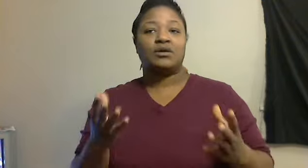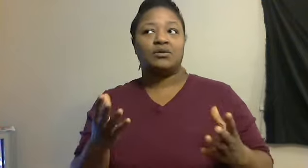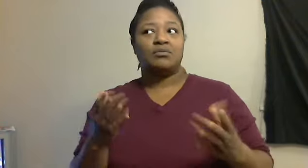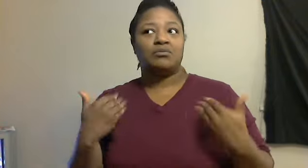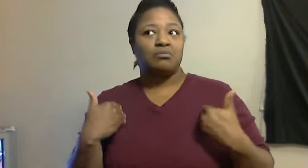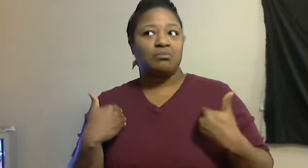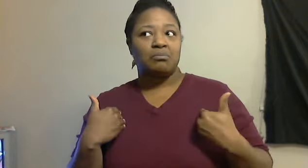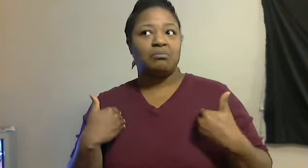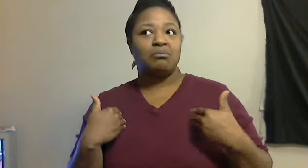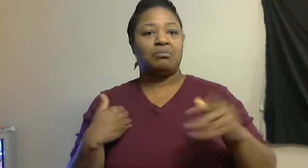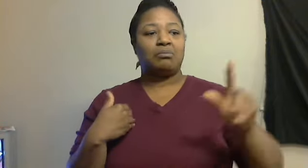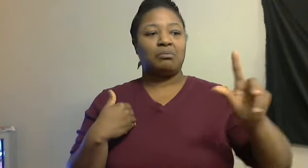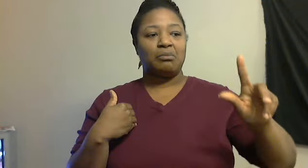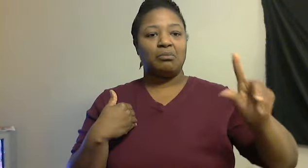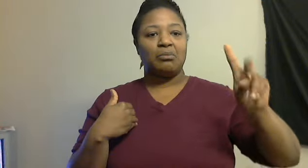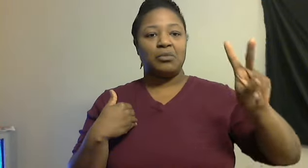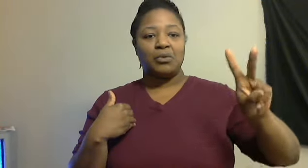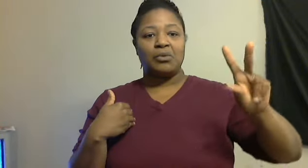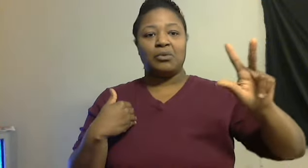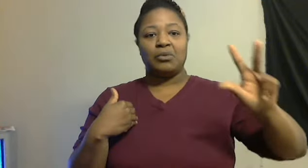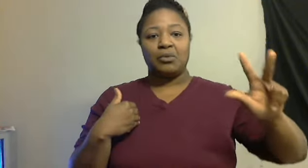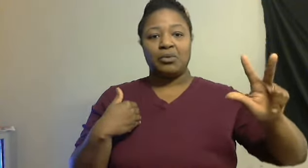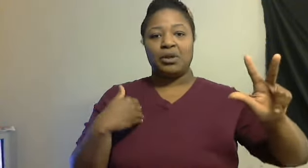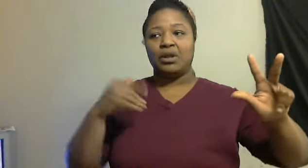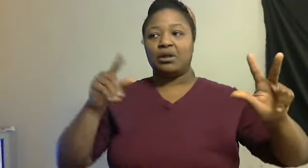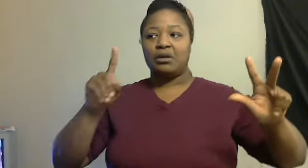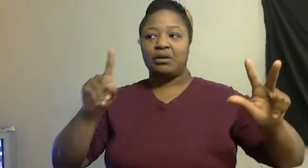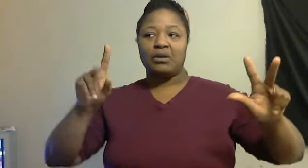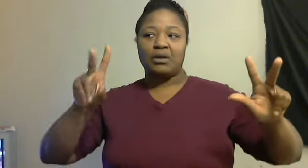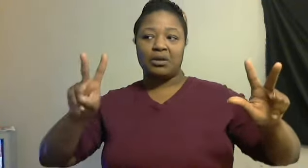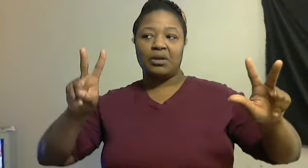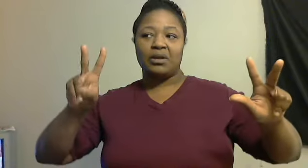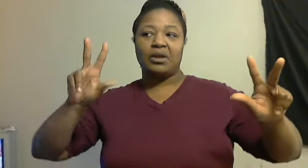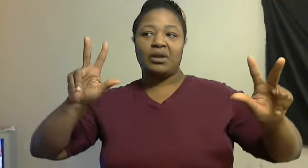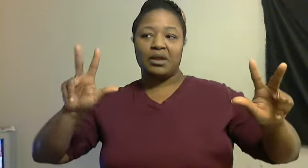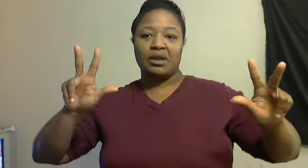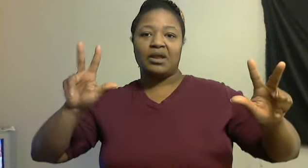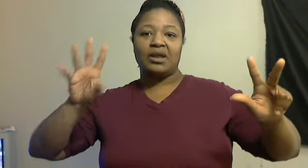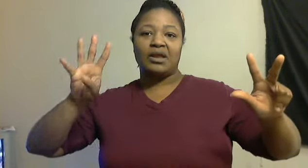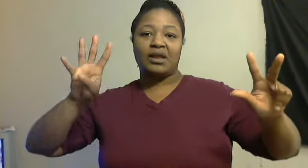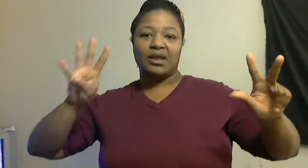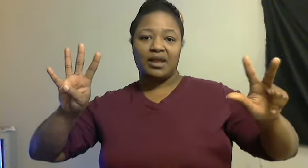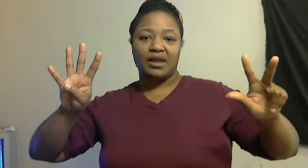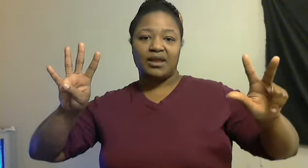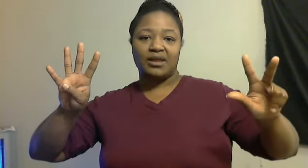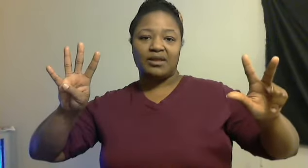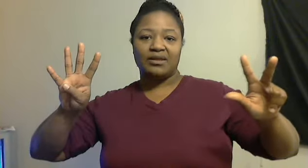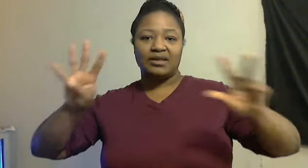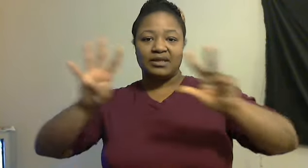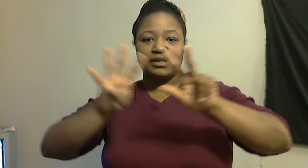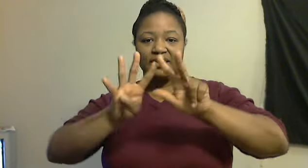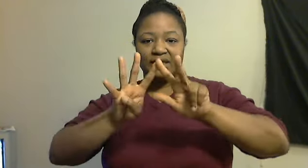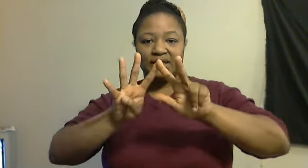1, 2, 3, 4, 5, 6, 7 avocados. So 3 + 4 is